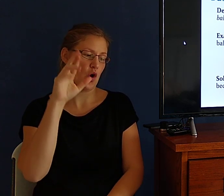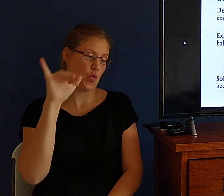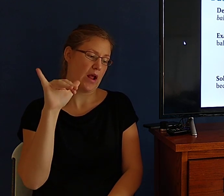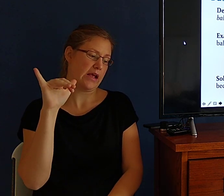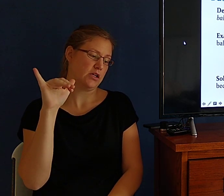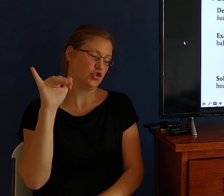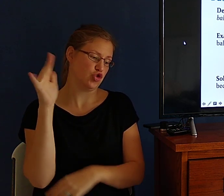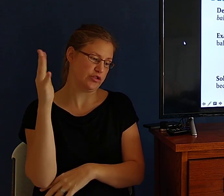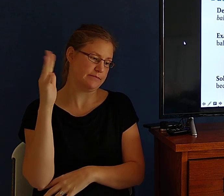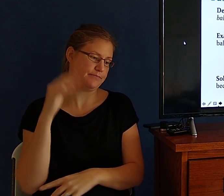tree.